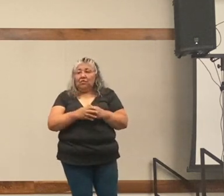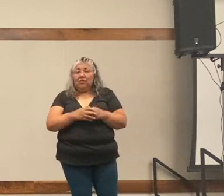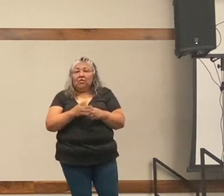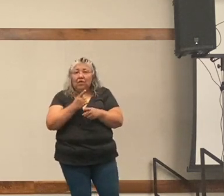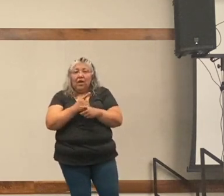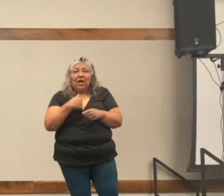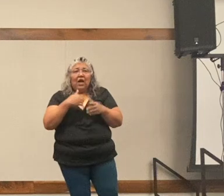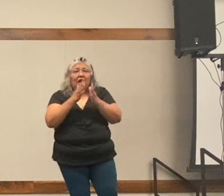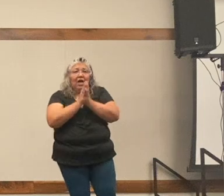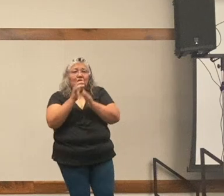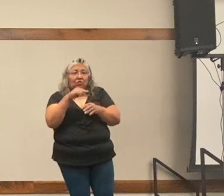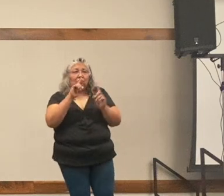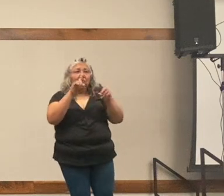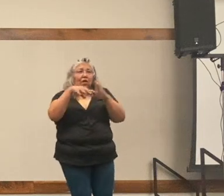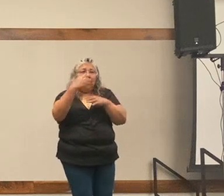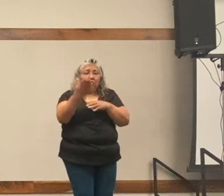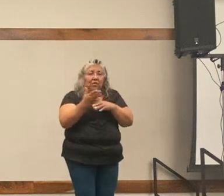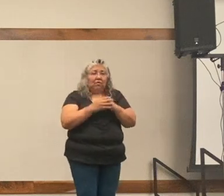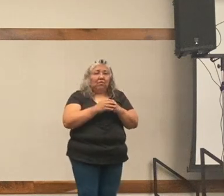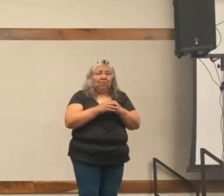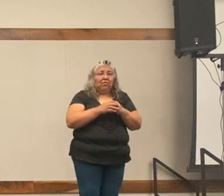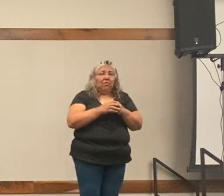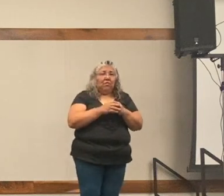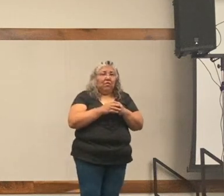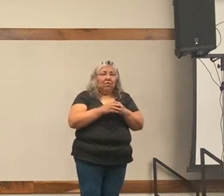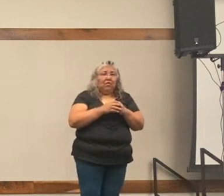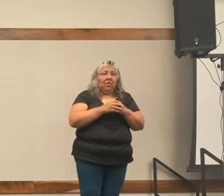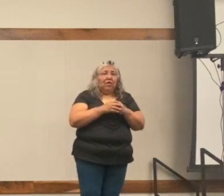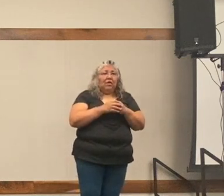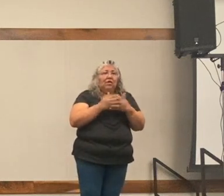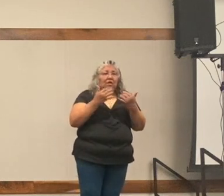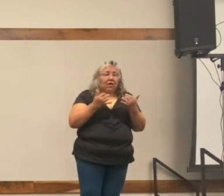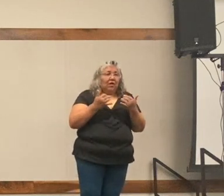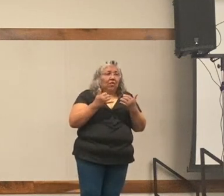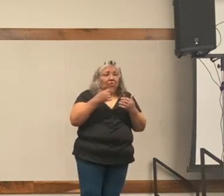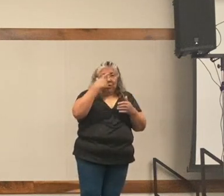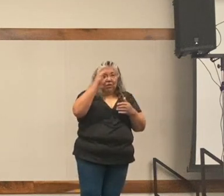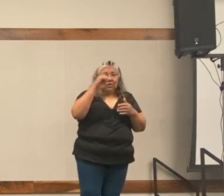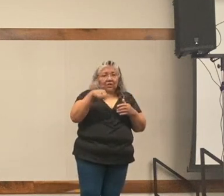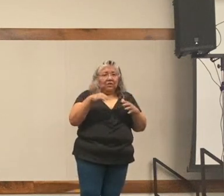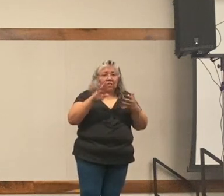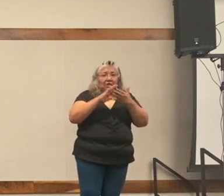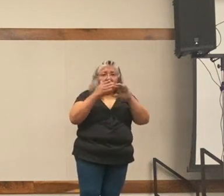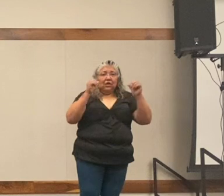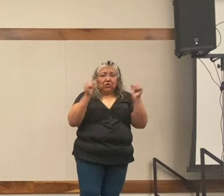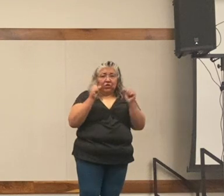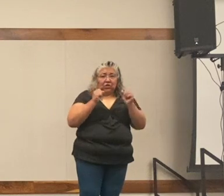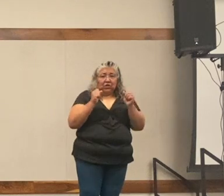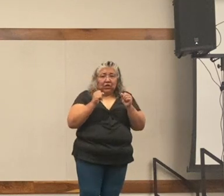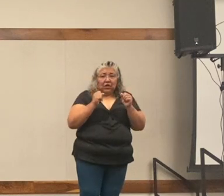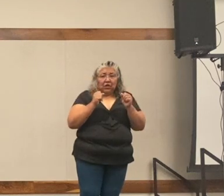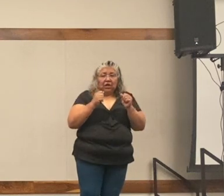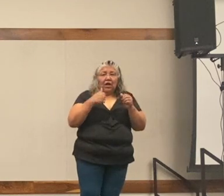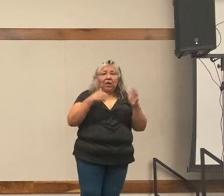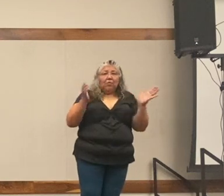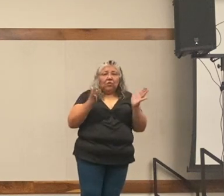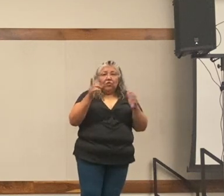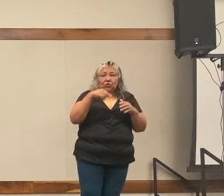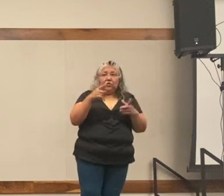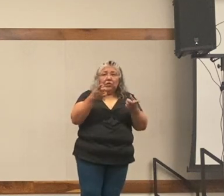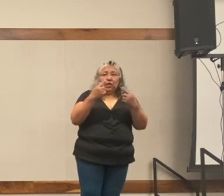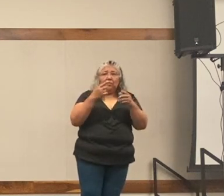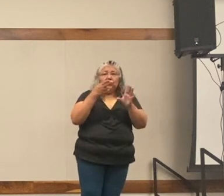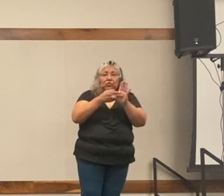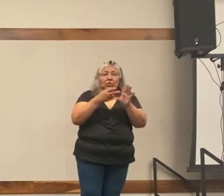And so I asked you guys to go out there. And now, because it's getting chilly, I'm encouraging you to come